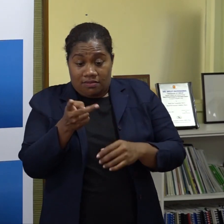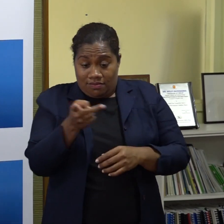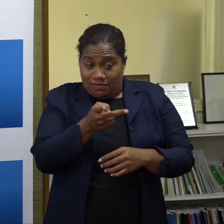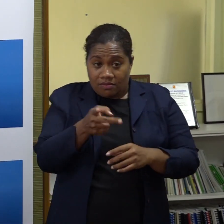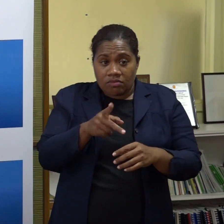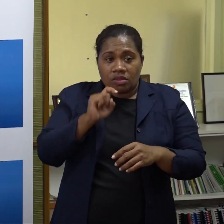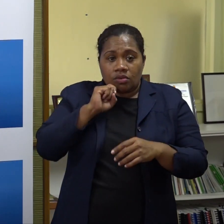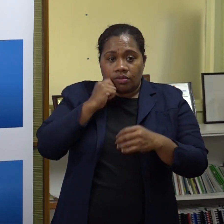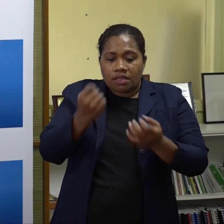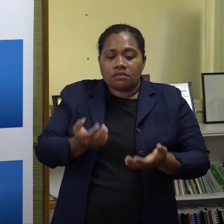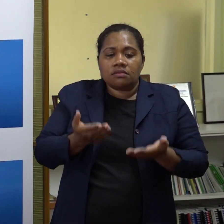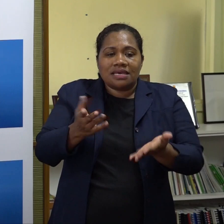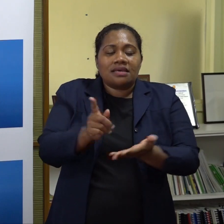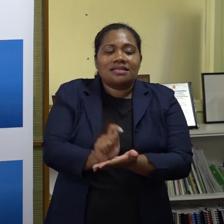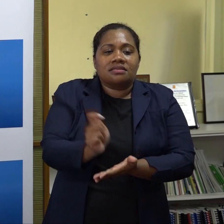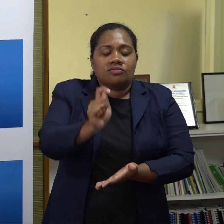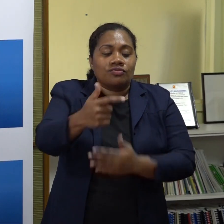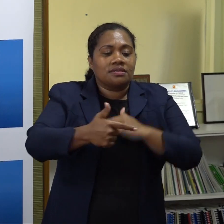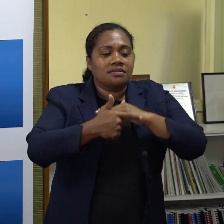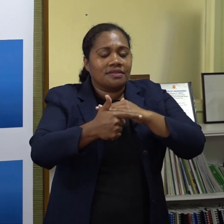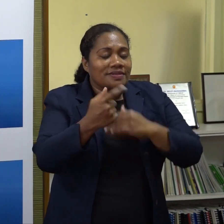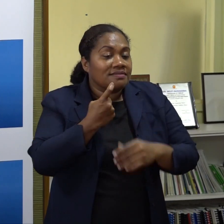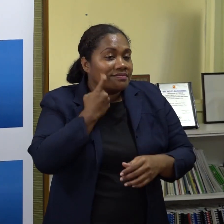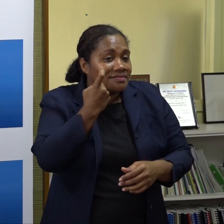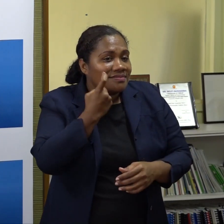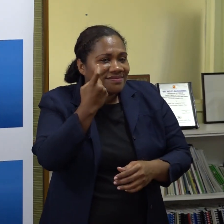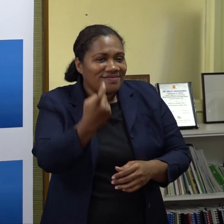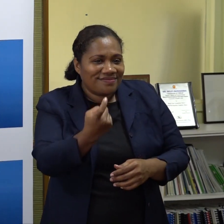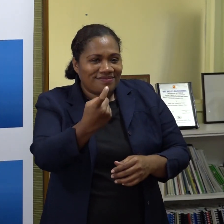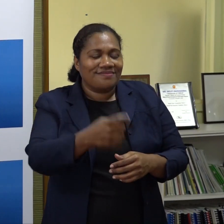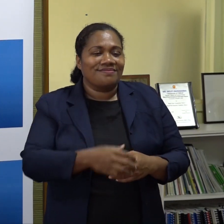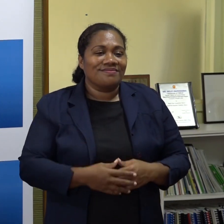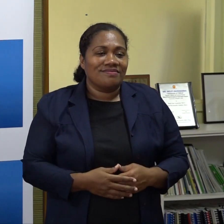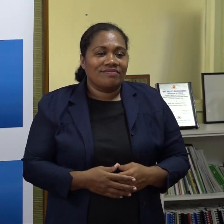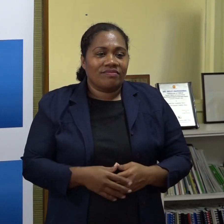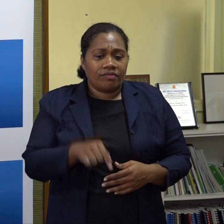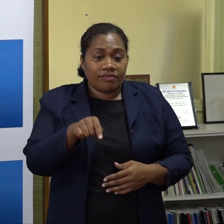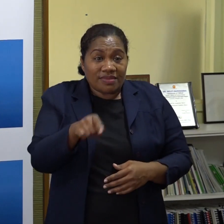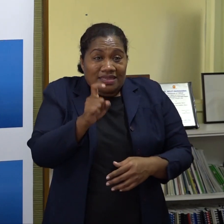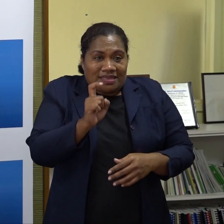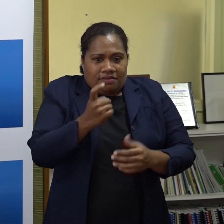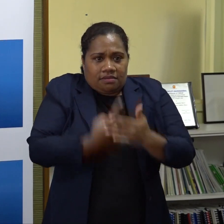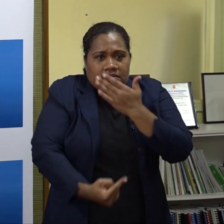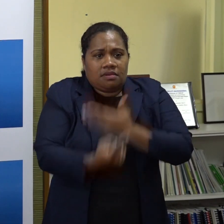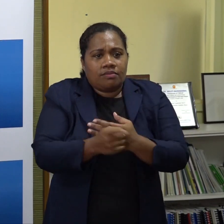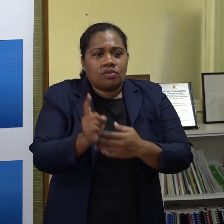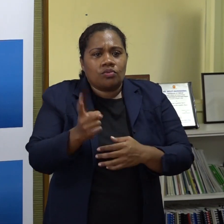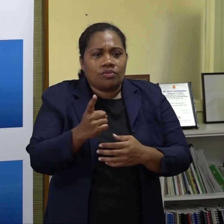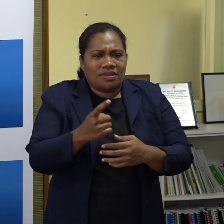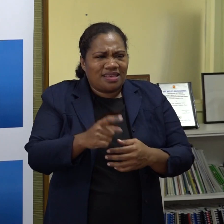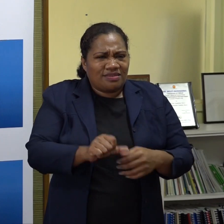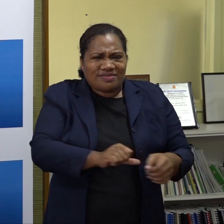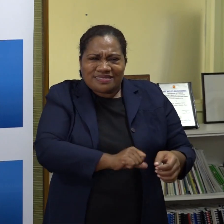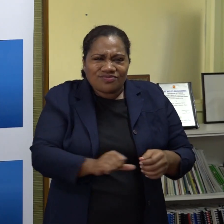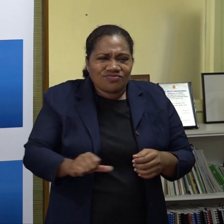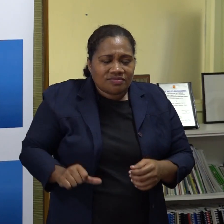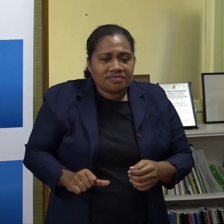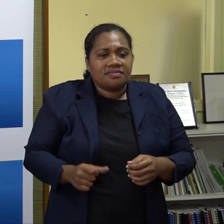providing tertiary level care, especially in the area of surgery, emergency surgery, and maternity